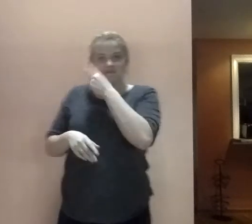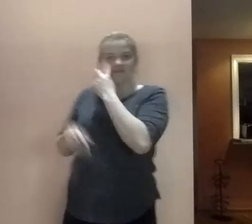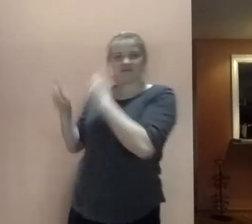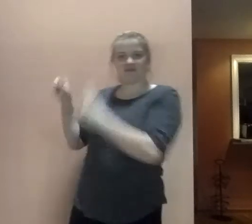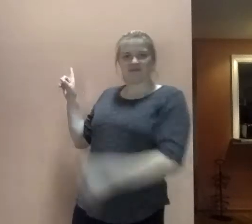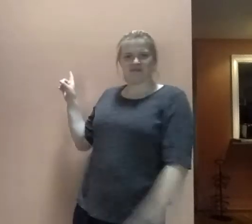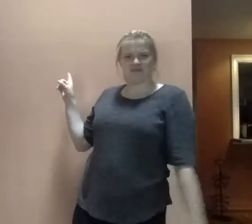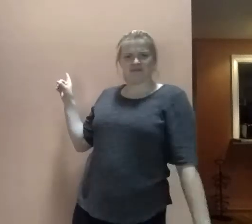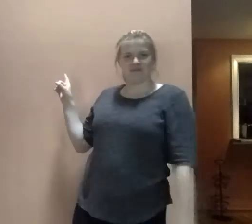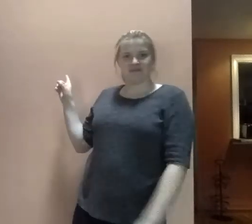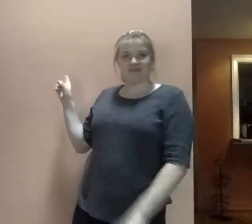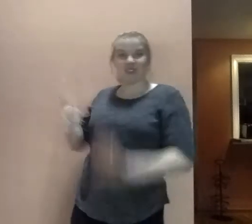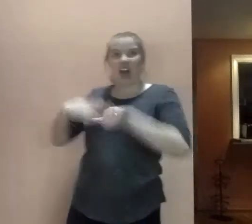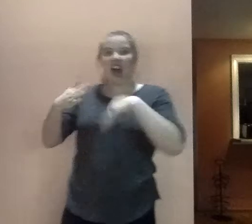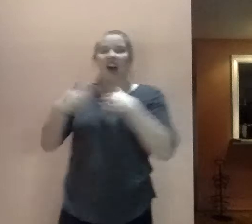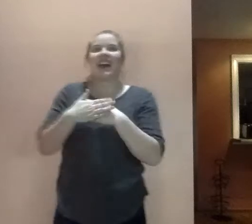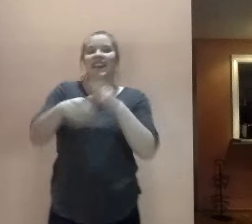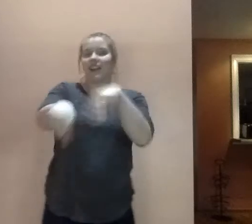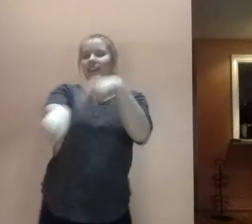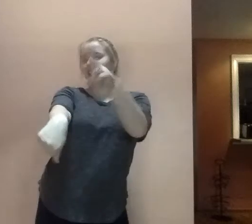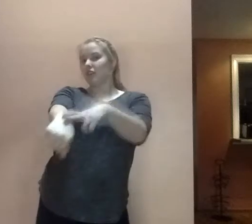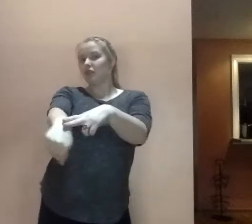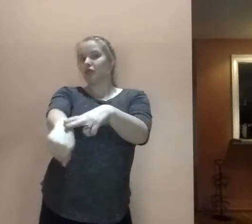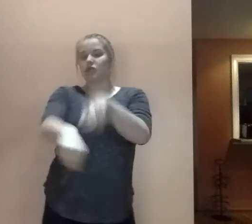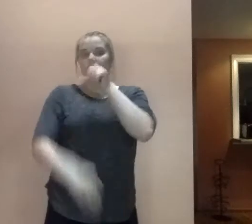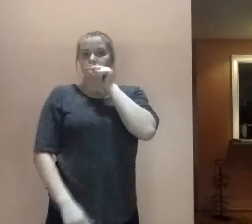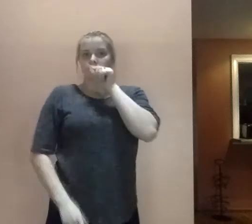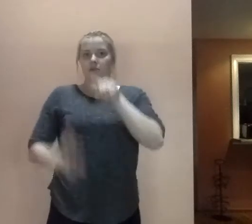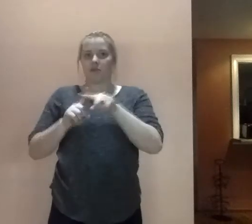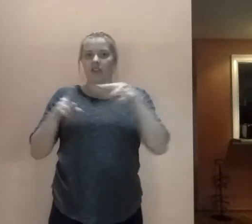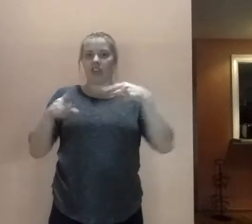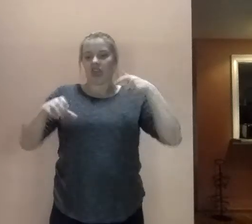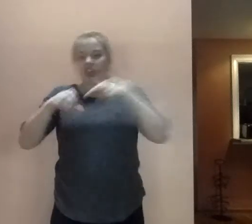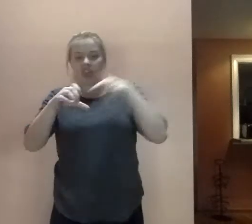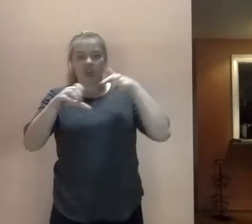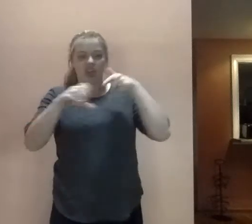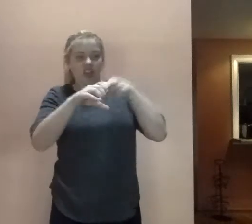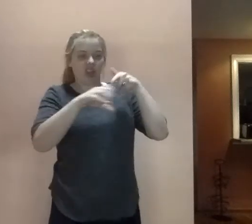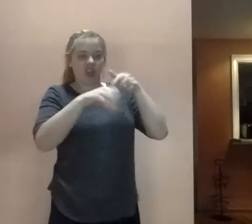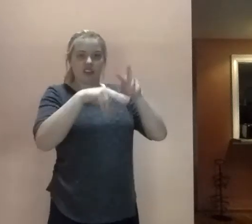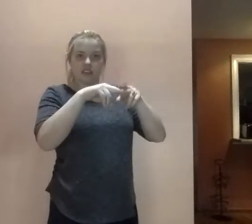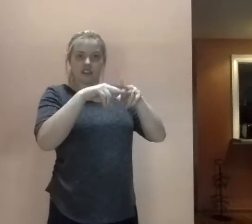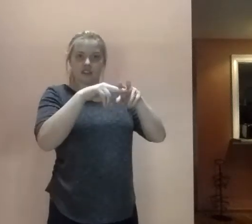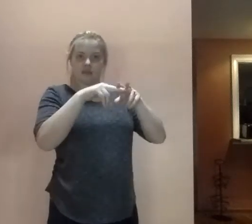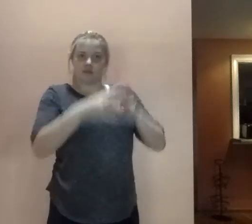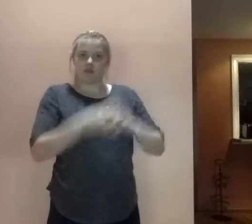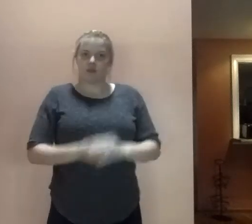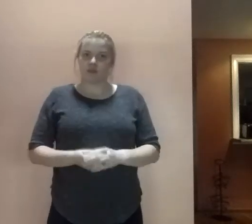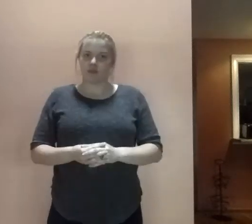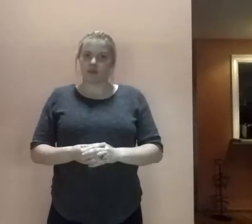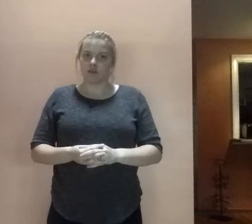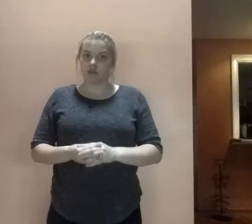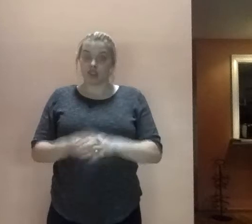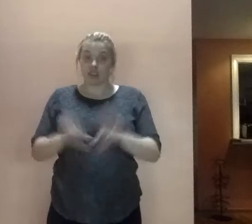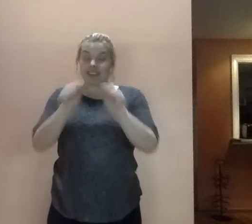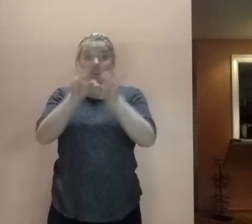chicken, but be injected with the salt water, I think up to 800 milligrams of sodium. Heterocyclic amines are clear-cut carcinogens, and they can form in any